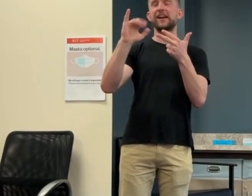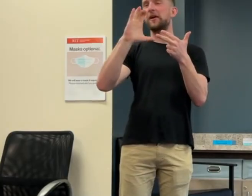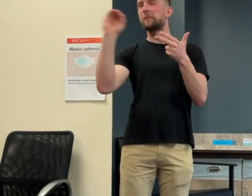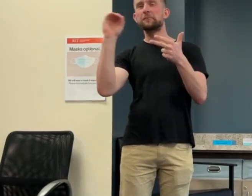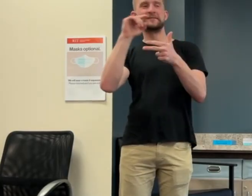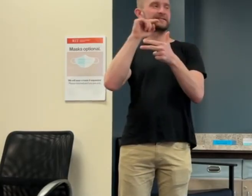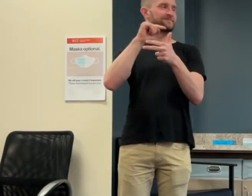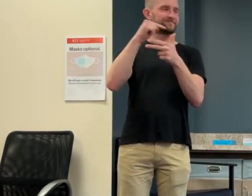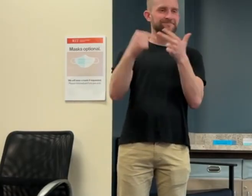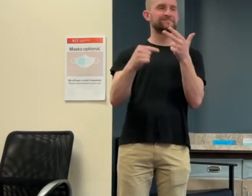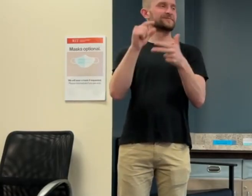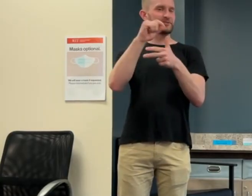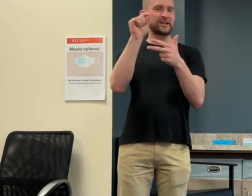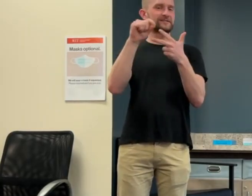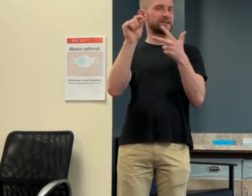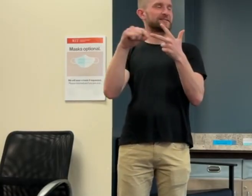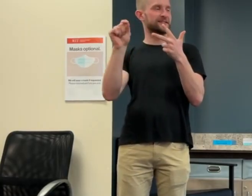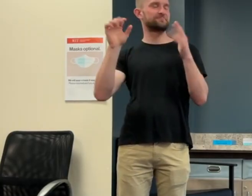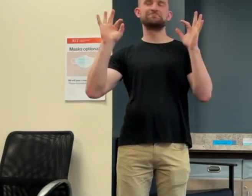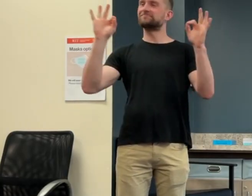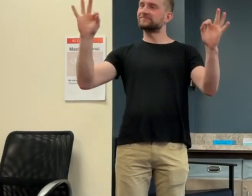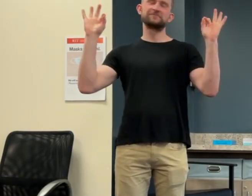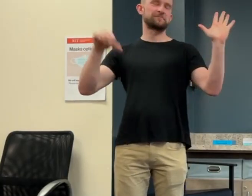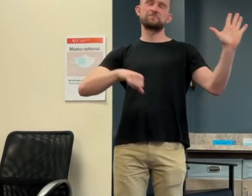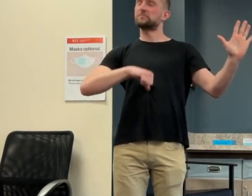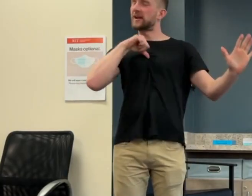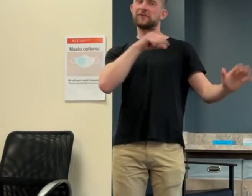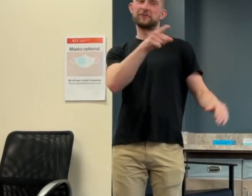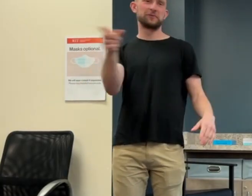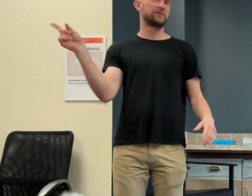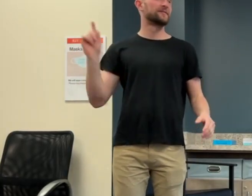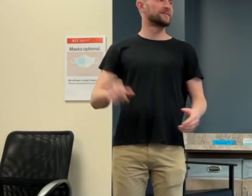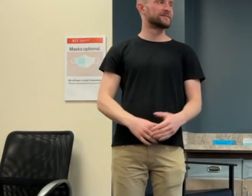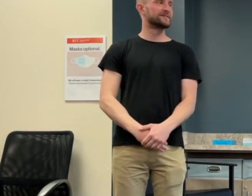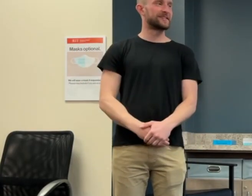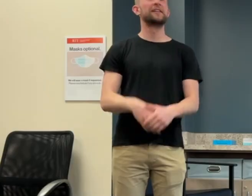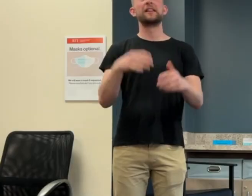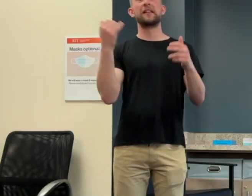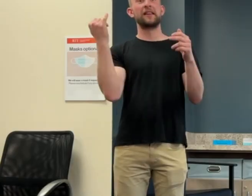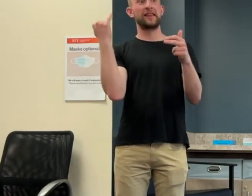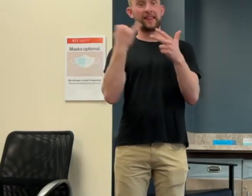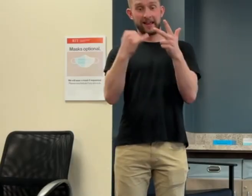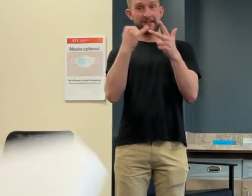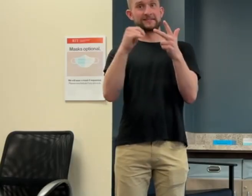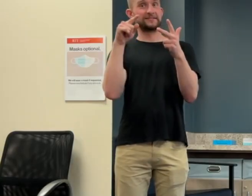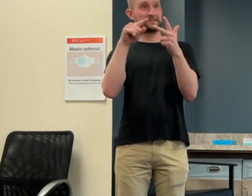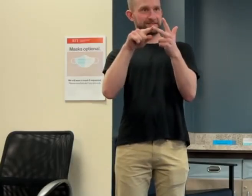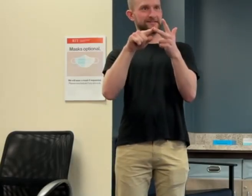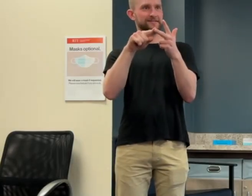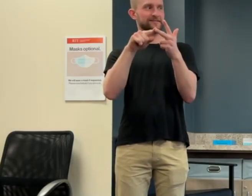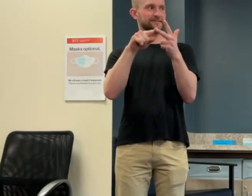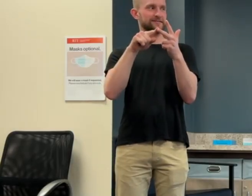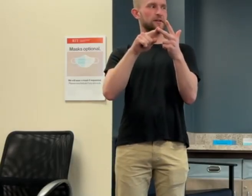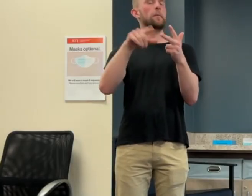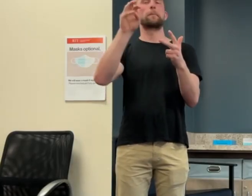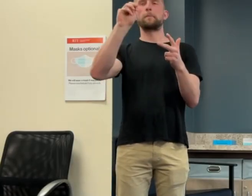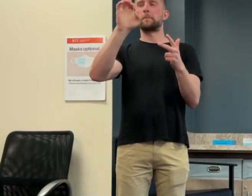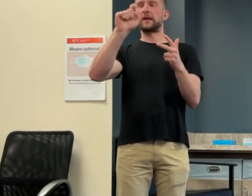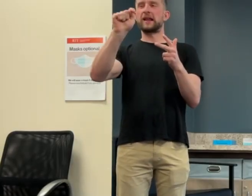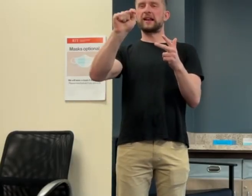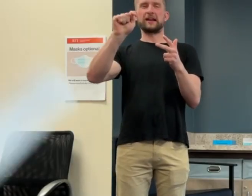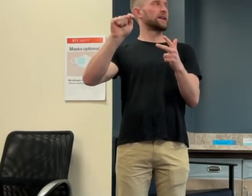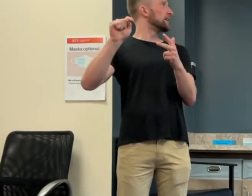Okay. So the third and last cochlear implant company is called Med-El.